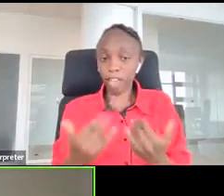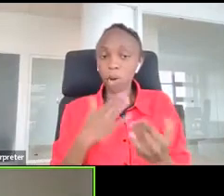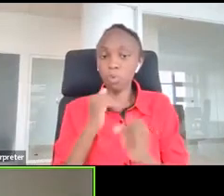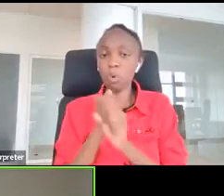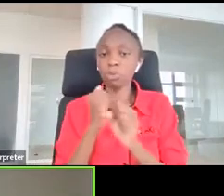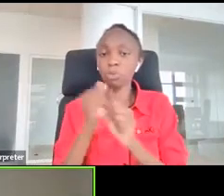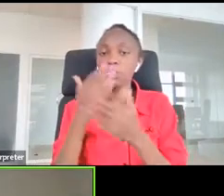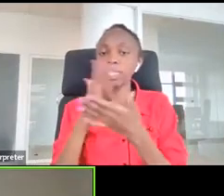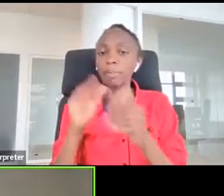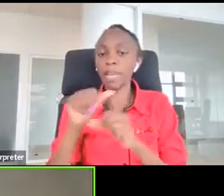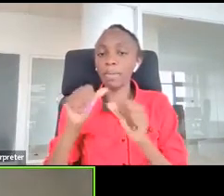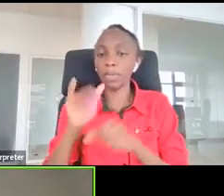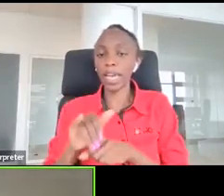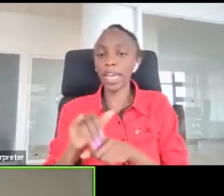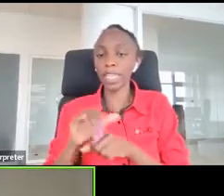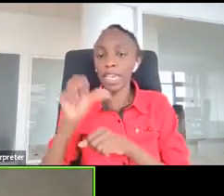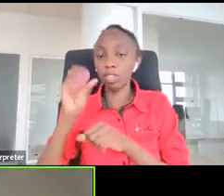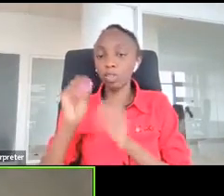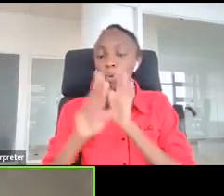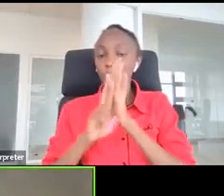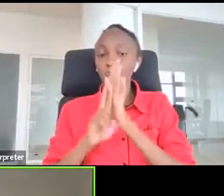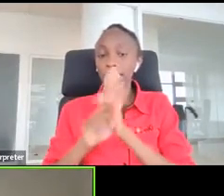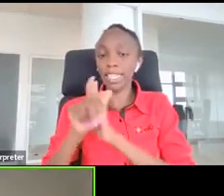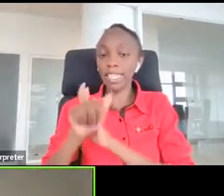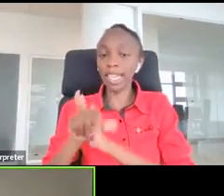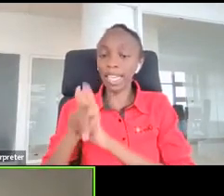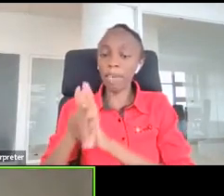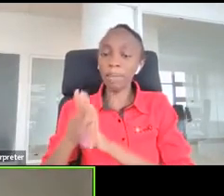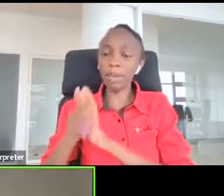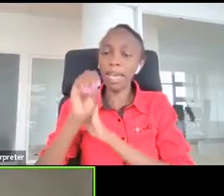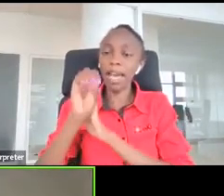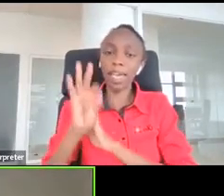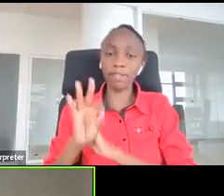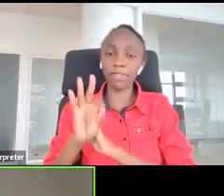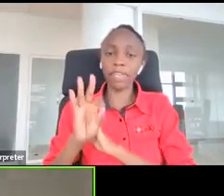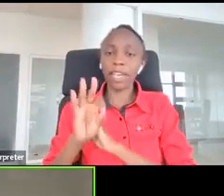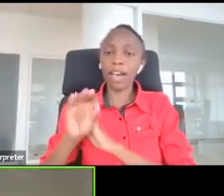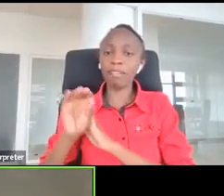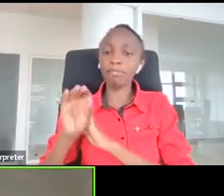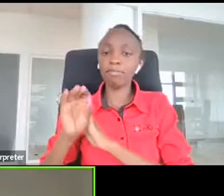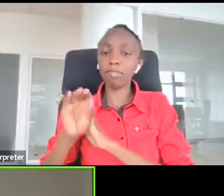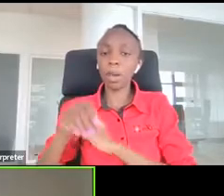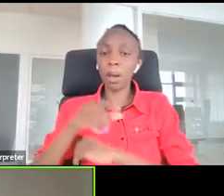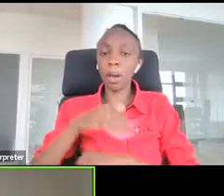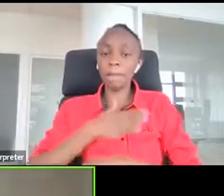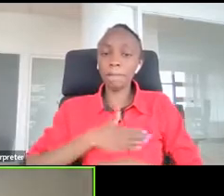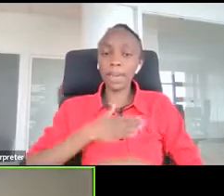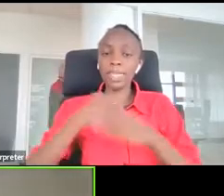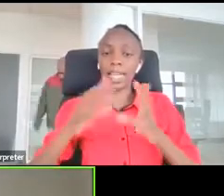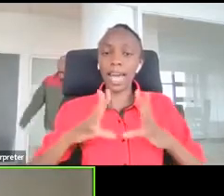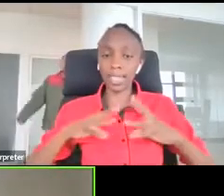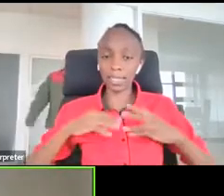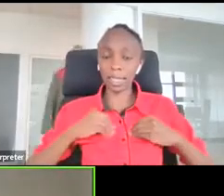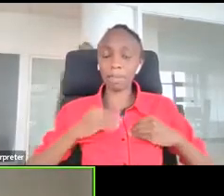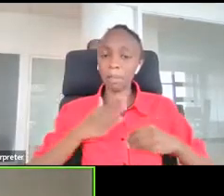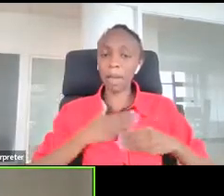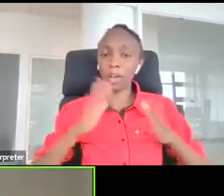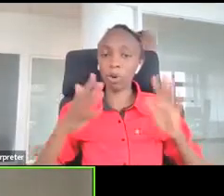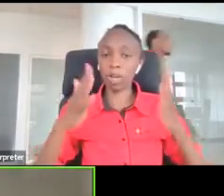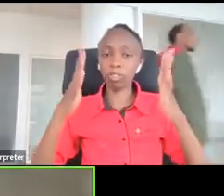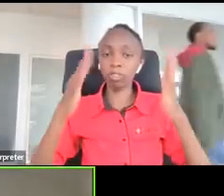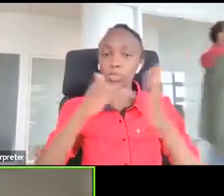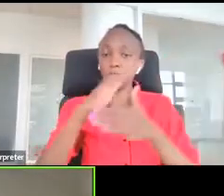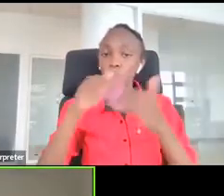the International Publishers Association, Dubai Cares, and the APIF, please accept my heartfelt congratulations to the winners,